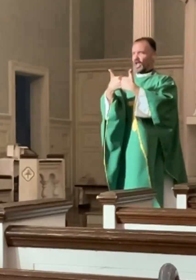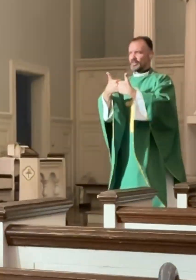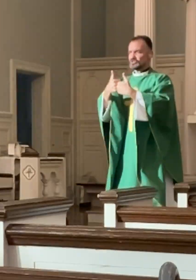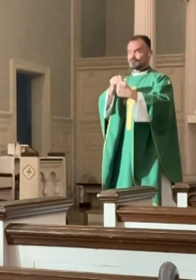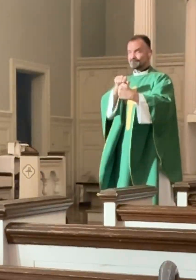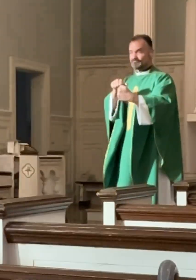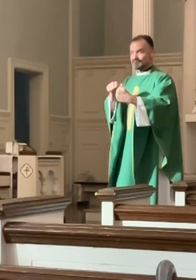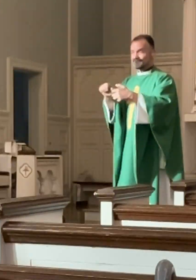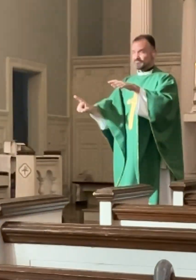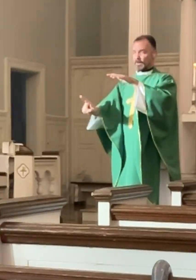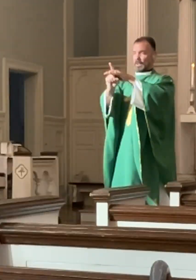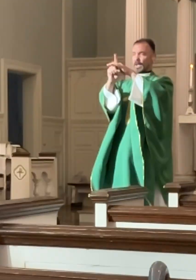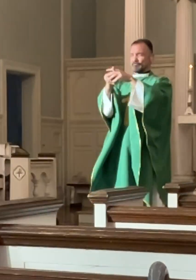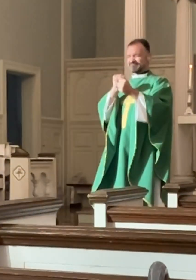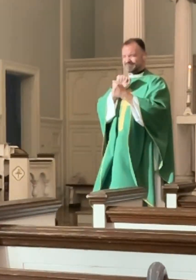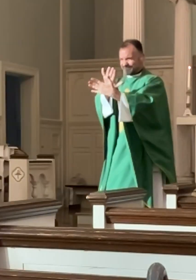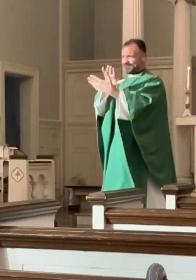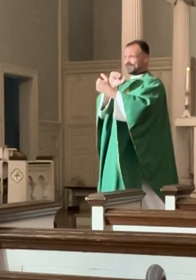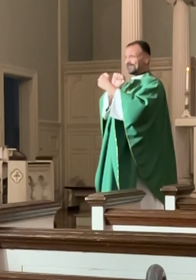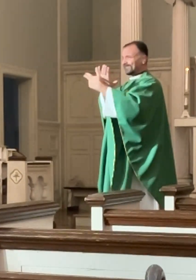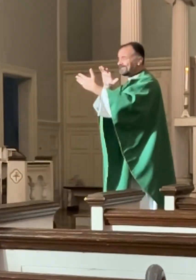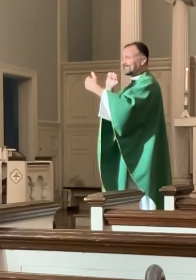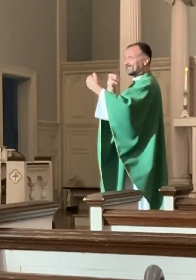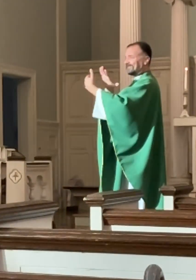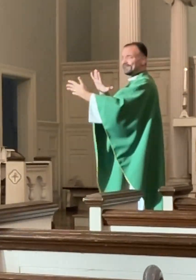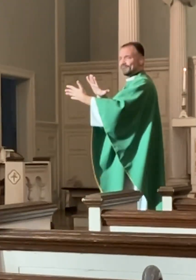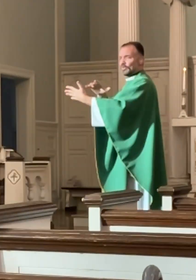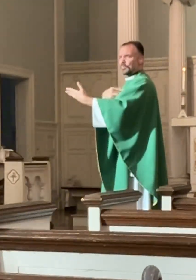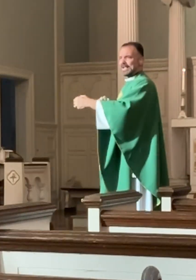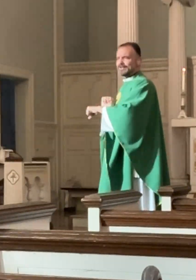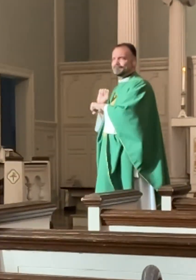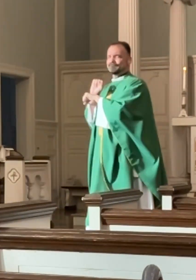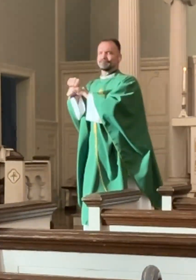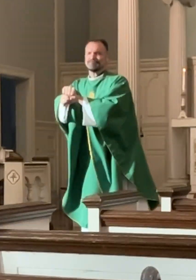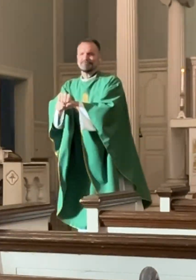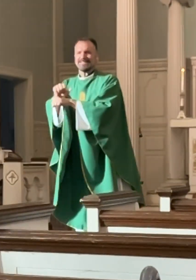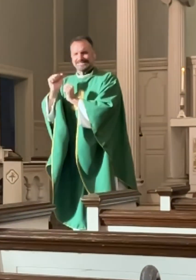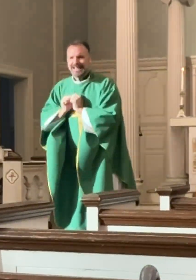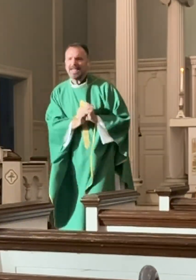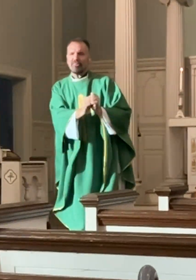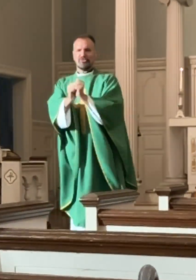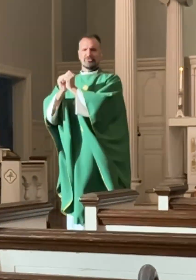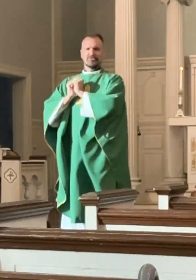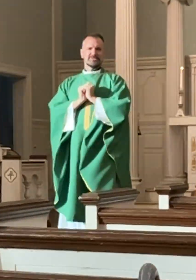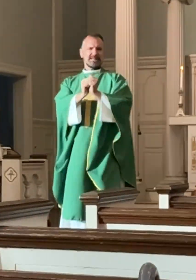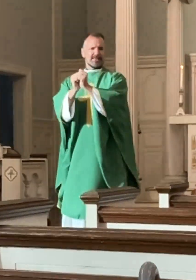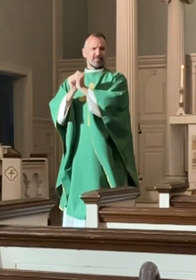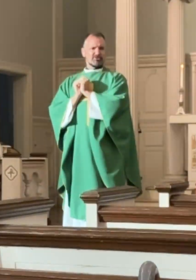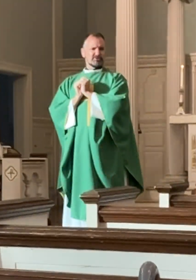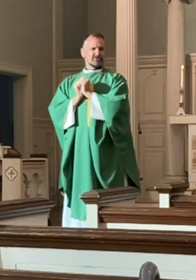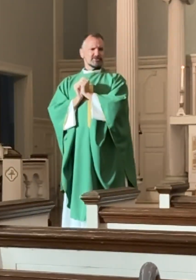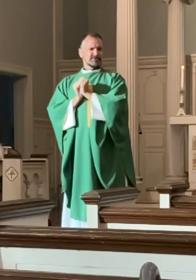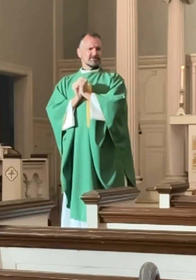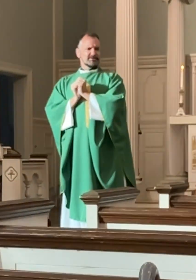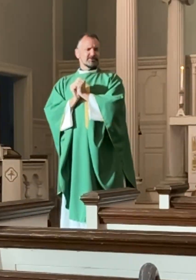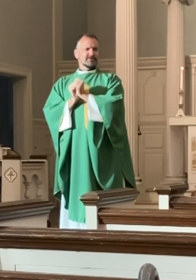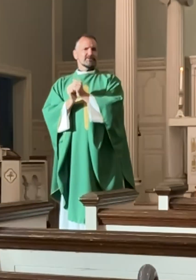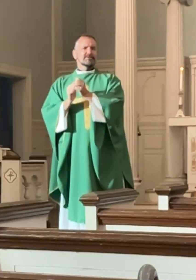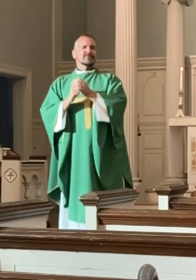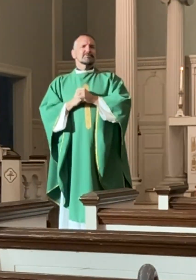have faith, hope, or charity to help us face whatever challenges we may encounter along the way. And we can get through